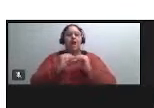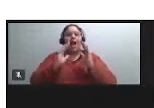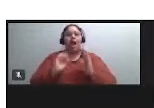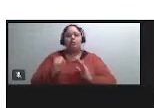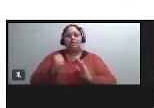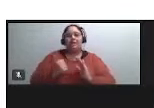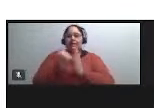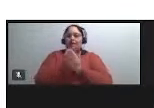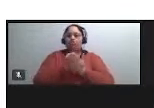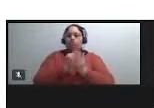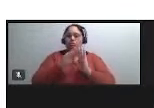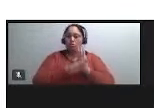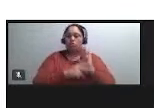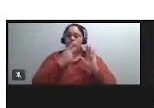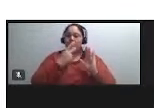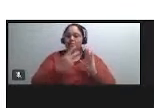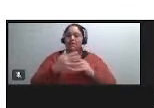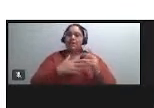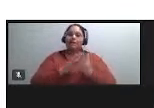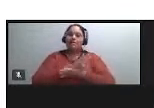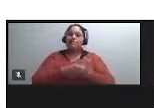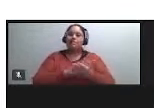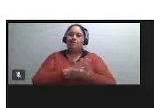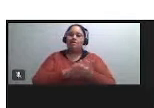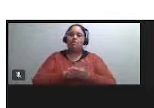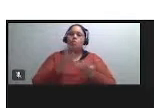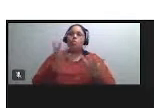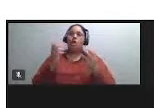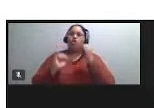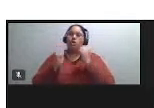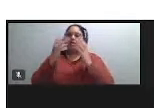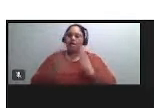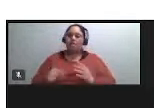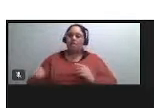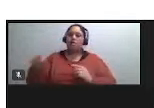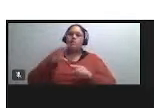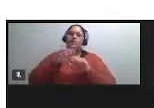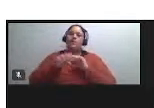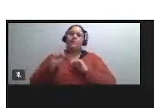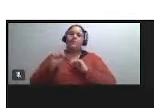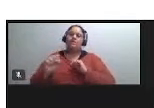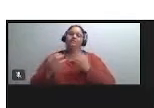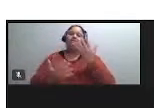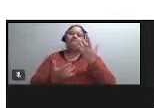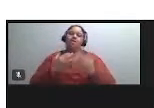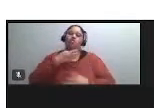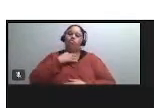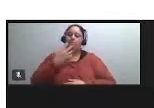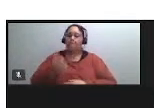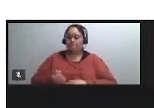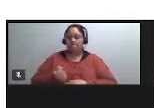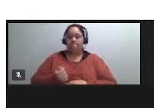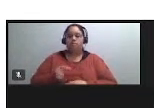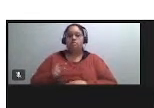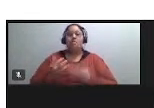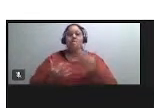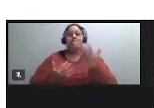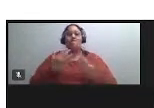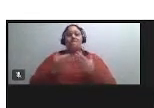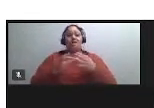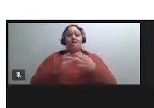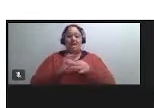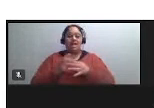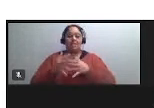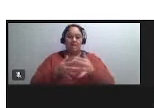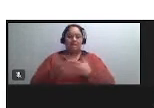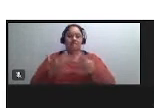to address refuse at the generator room, which also poses a fire risk. So those fire-related matters